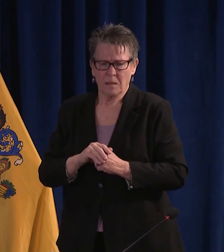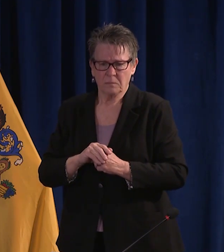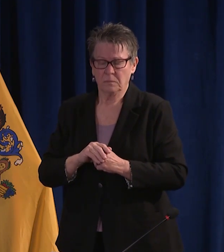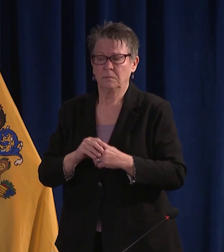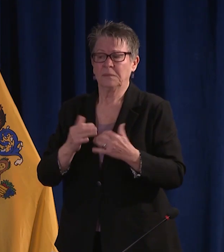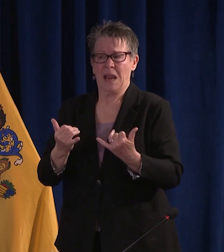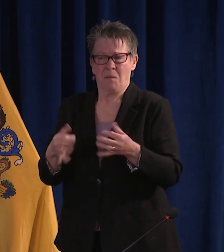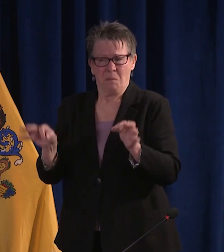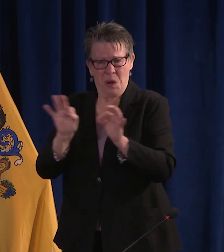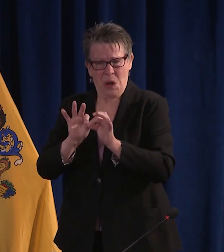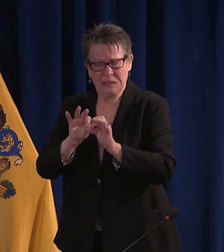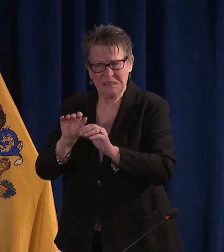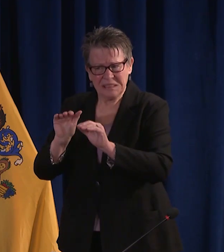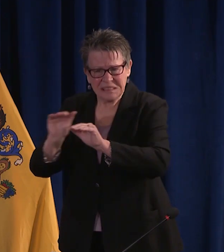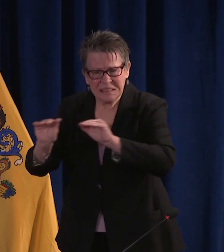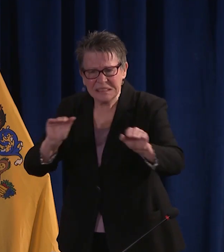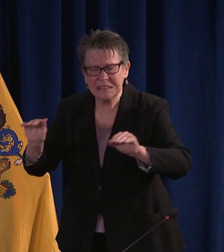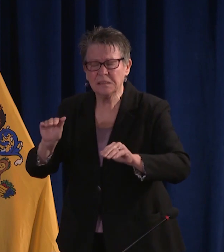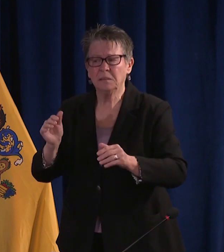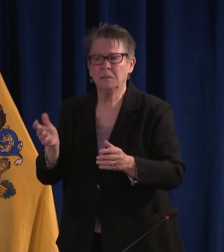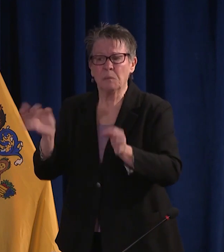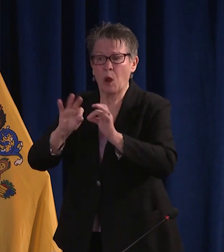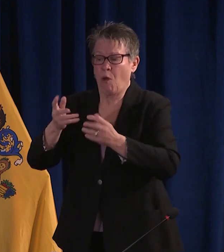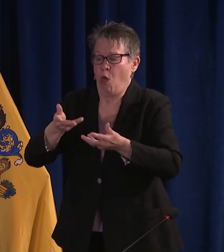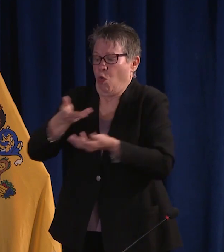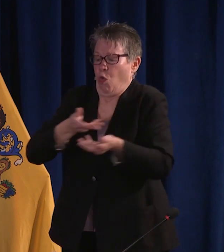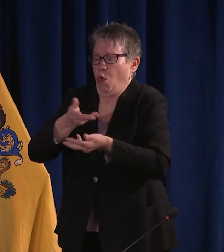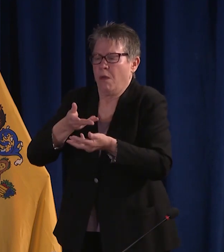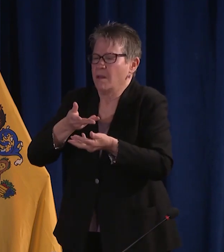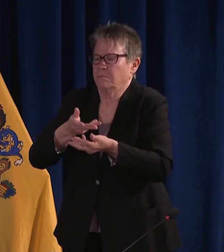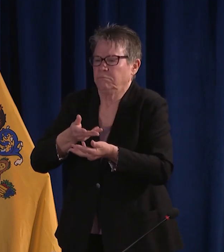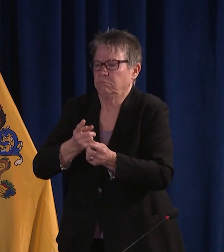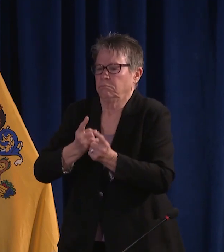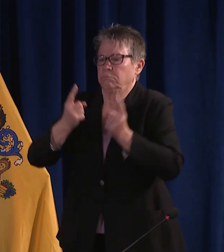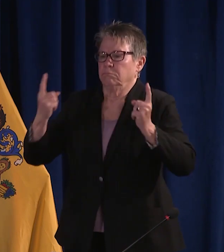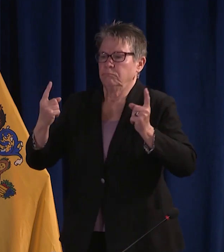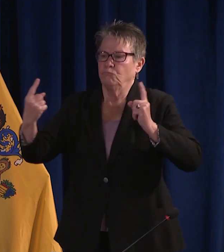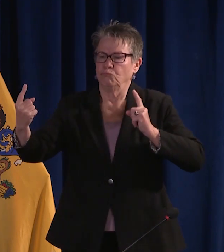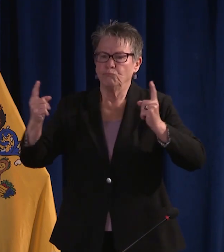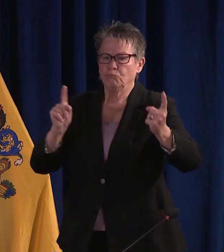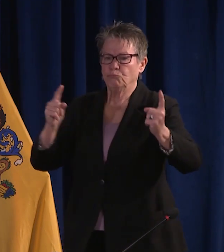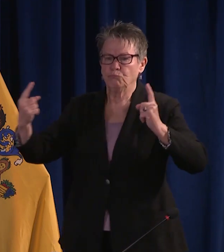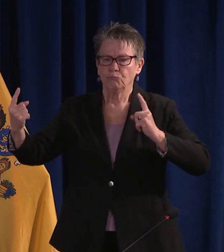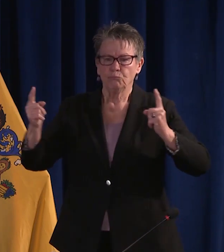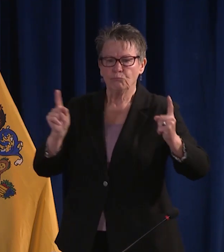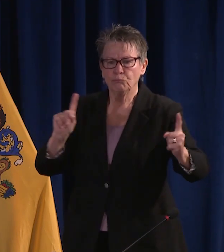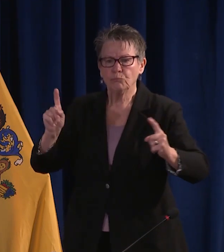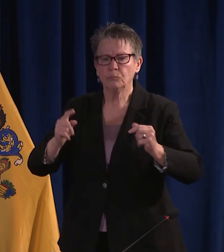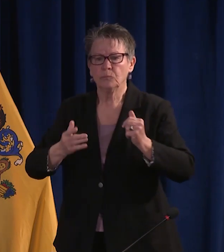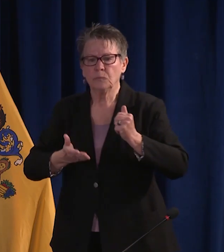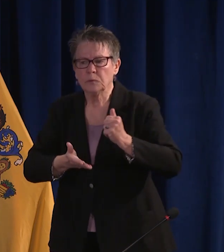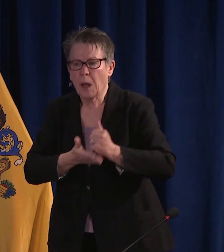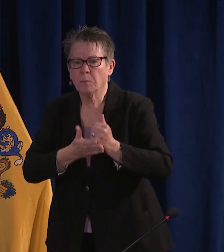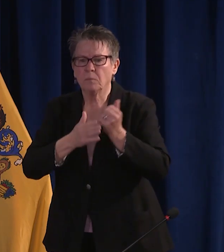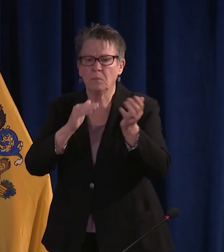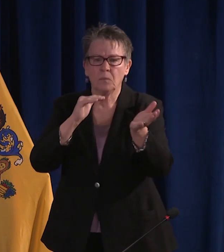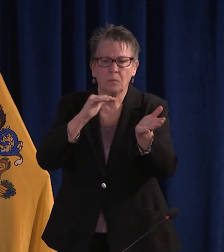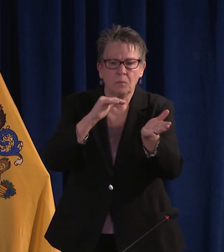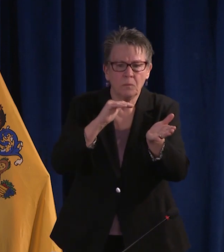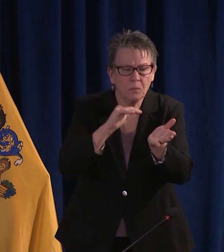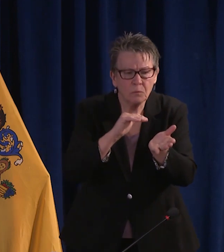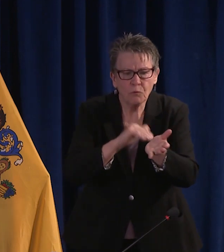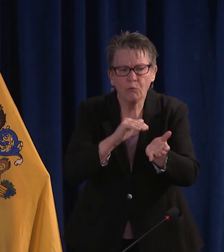take the pressure off the healthcare system over here and save lives and health in the